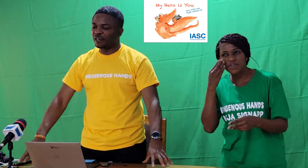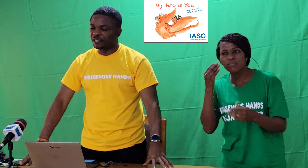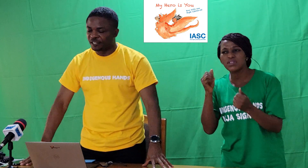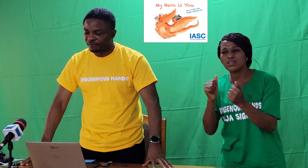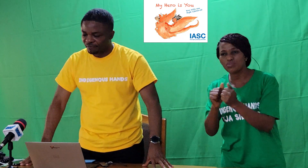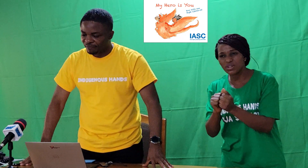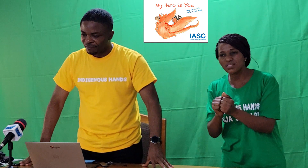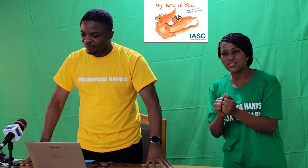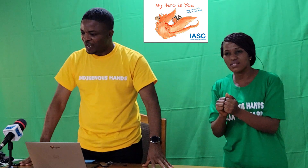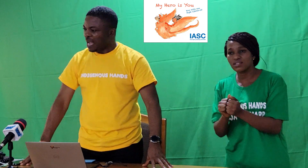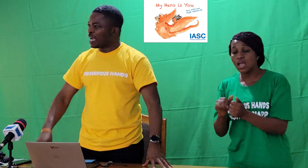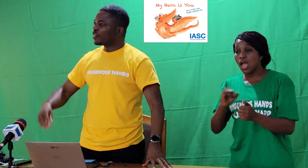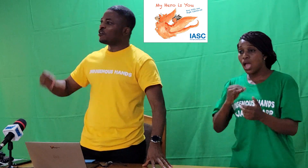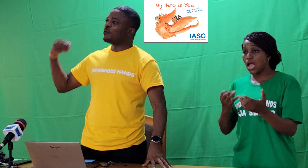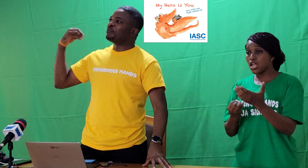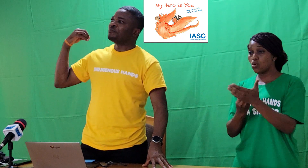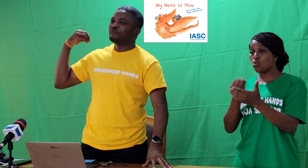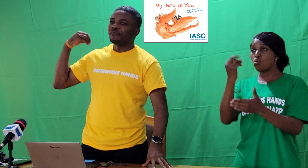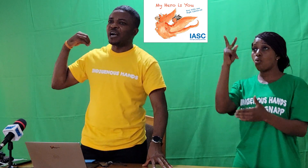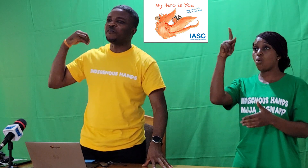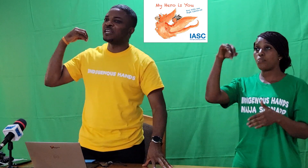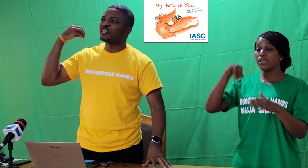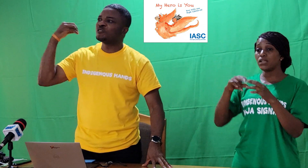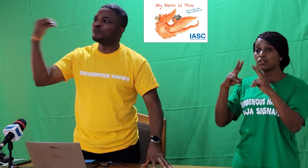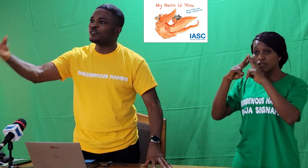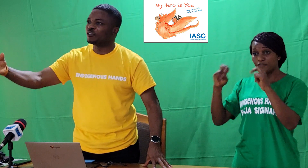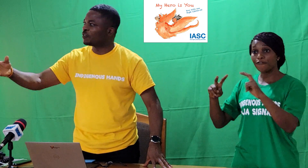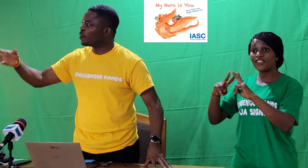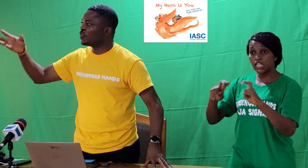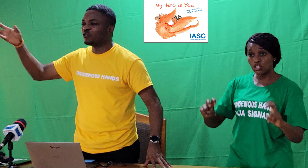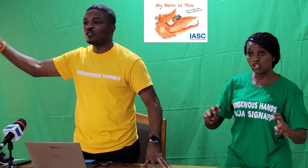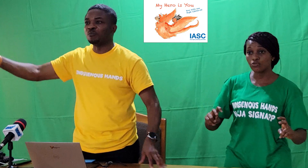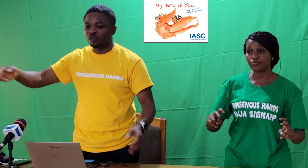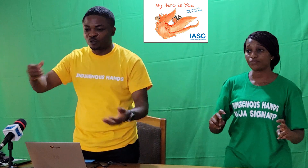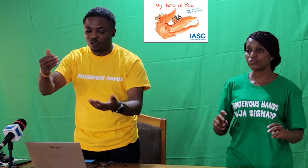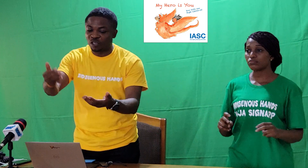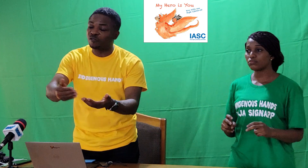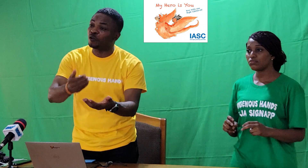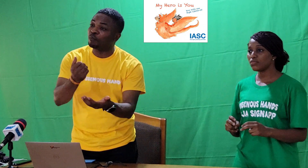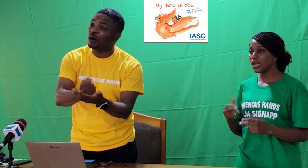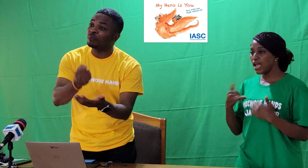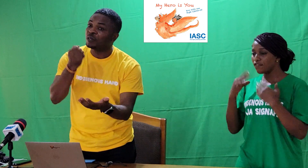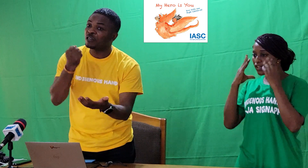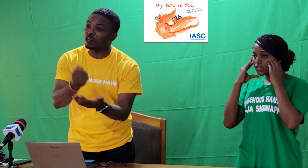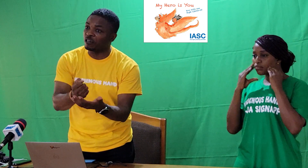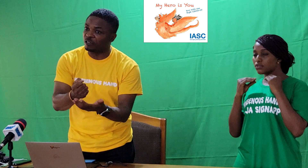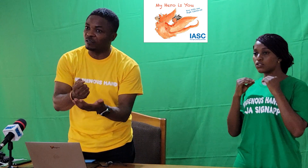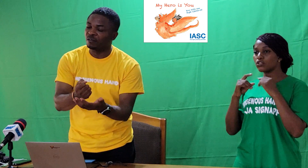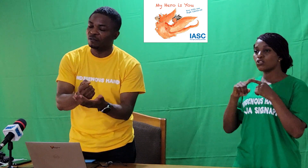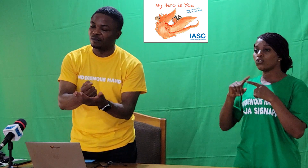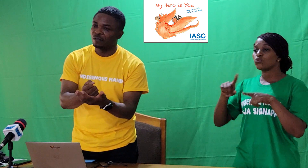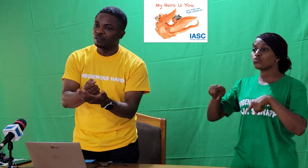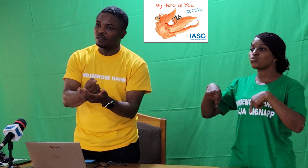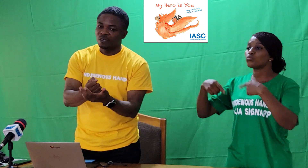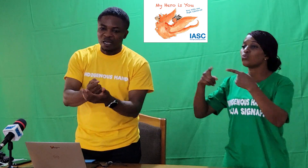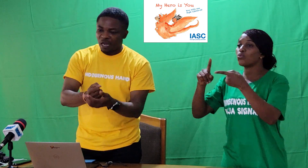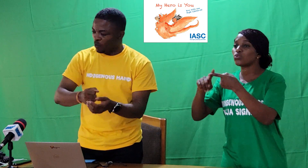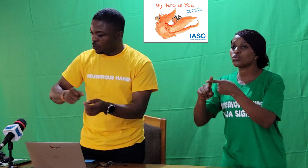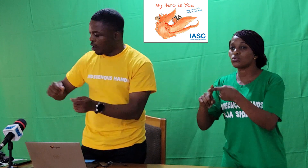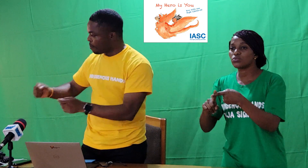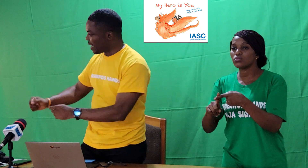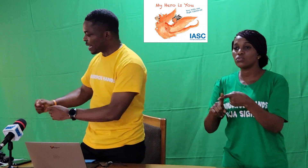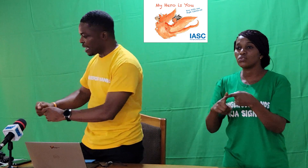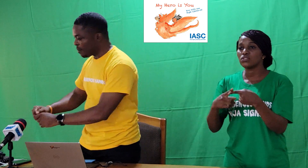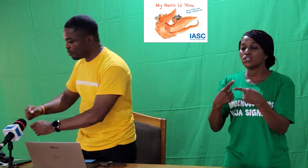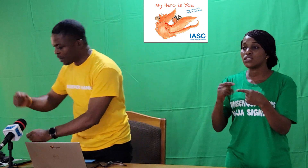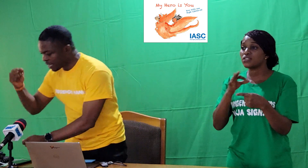up in the village. I grew up having an experience of going into the bush to search for palm kernel. And